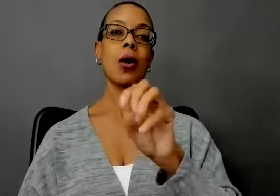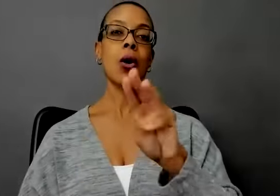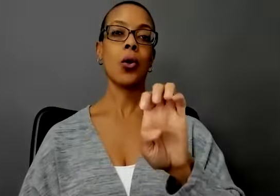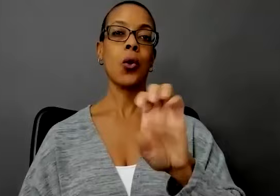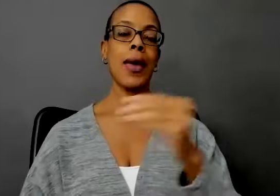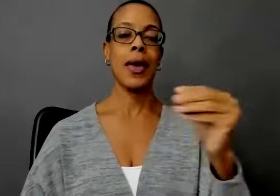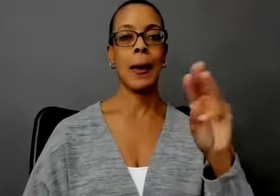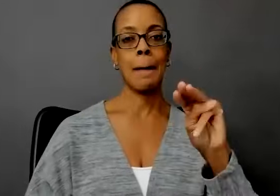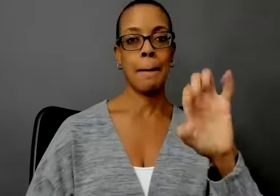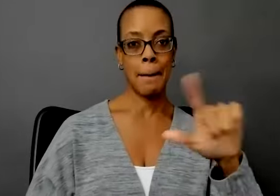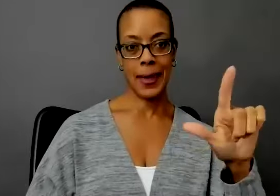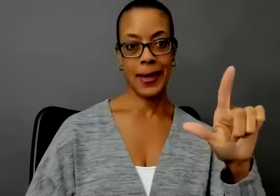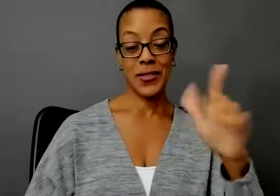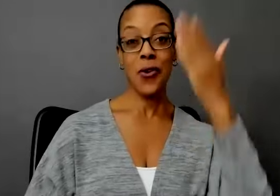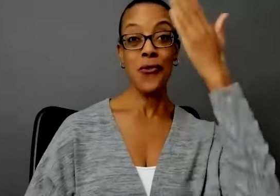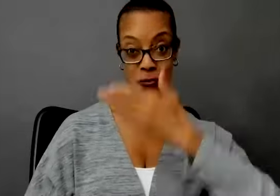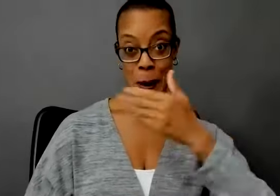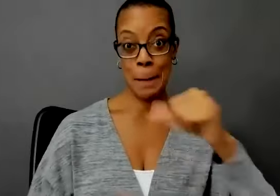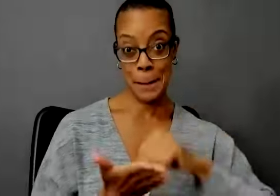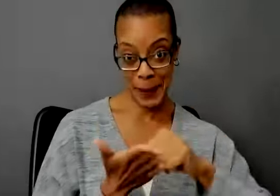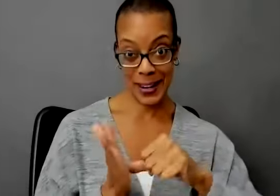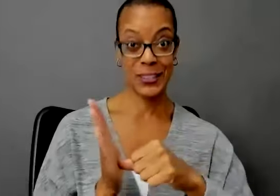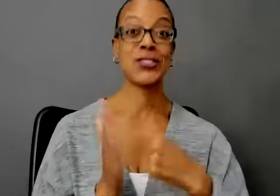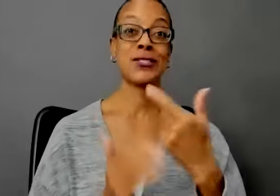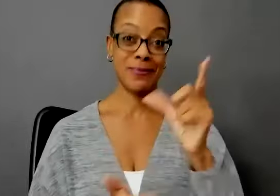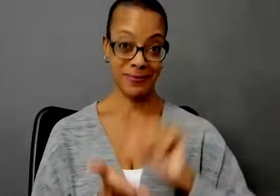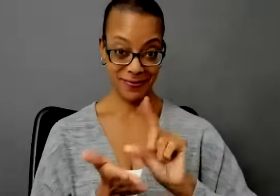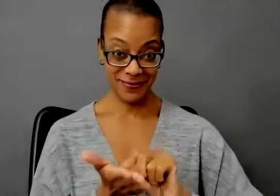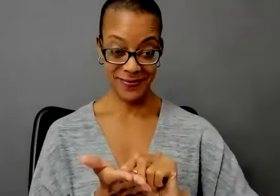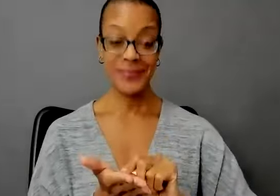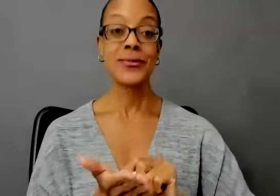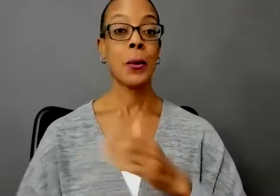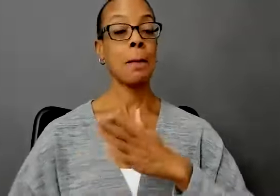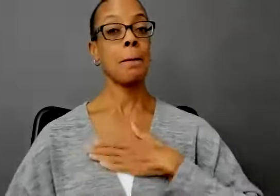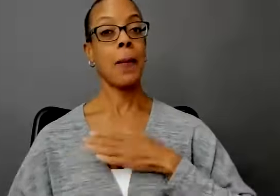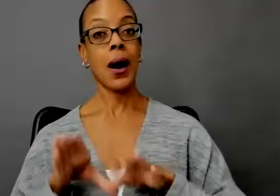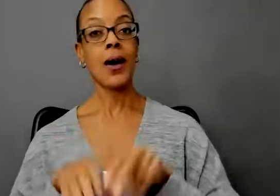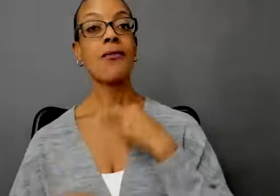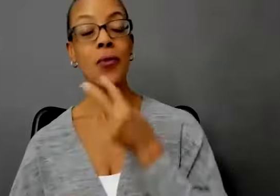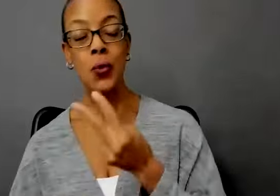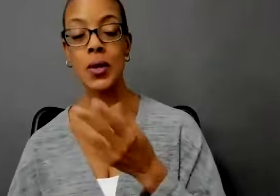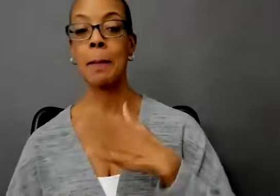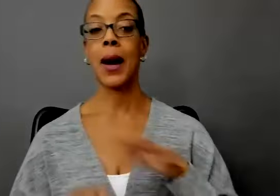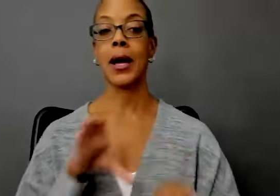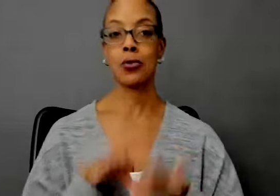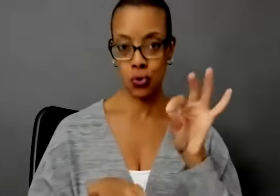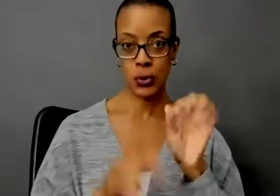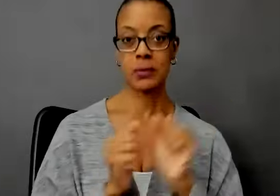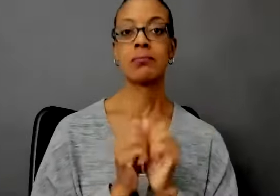very cool. It was on the front page of the Globe and Mail. And My Voice, My Choice was an initiative created by victim complainants